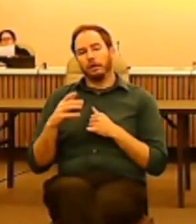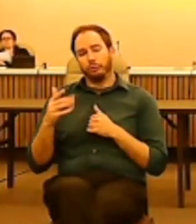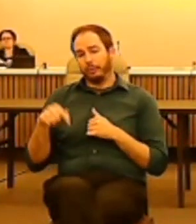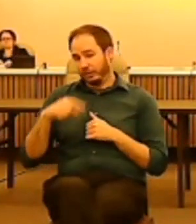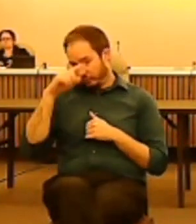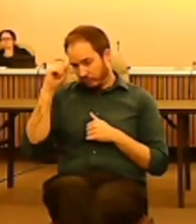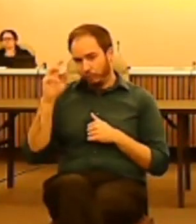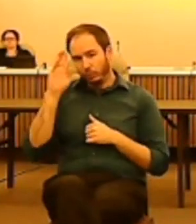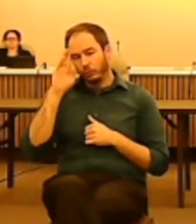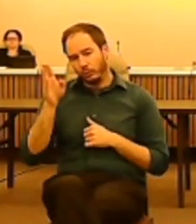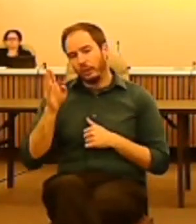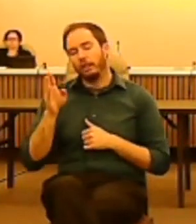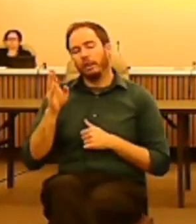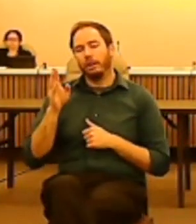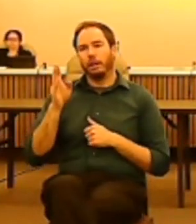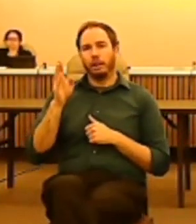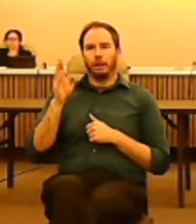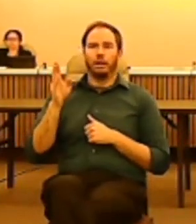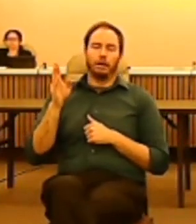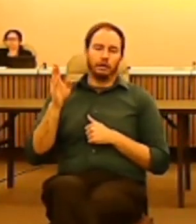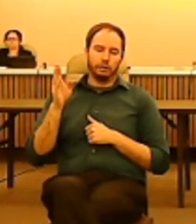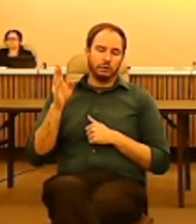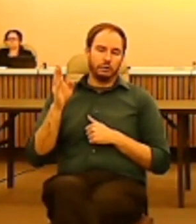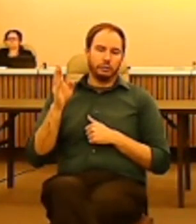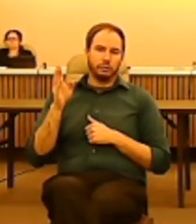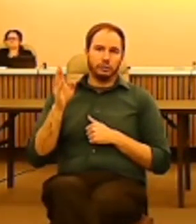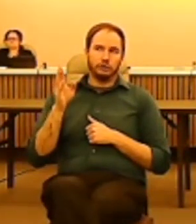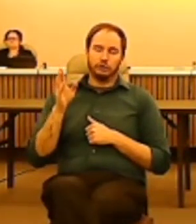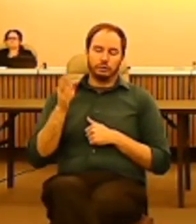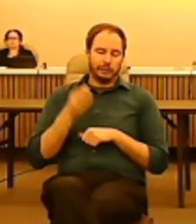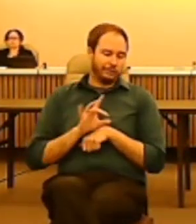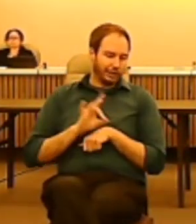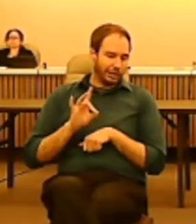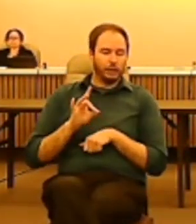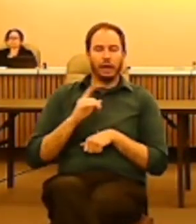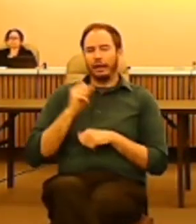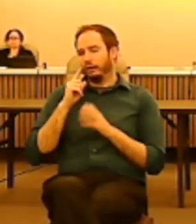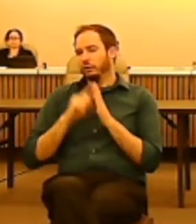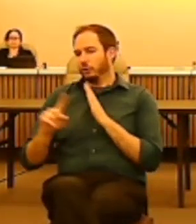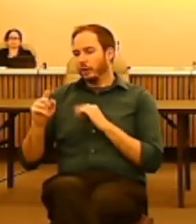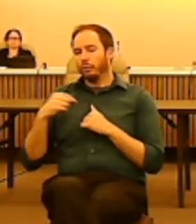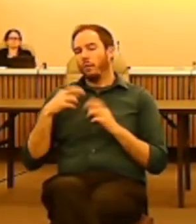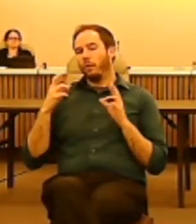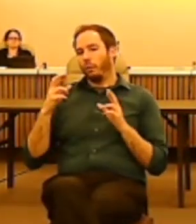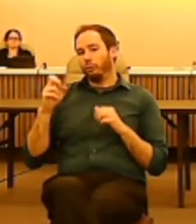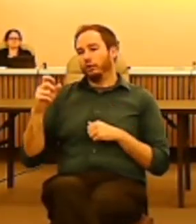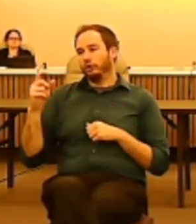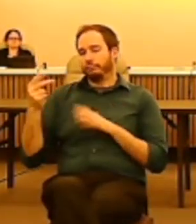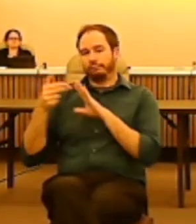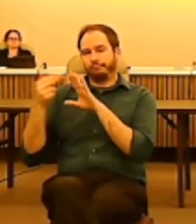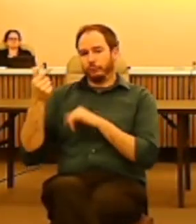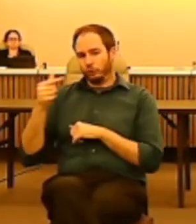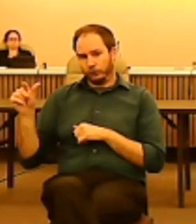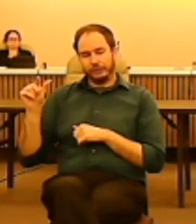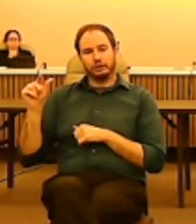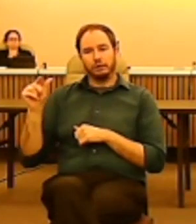summer, we're hopefully, actually it's after 8 o'clock, so I can check, but we're hopefully going to be in green.